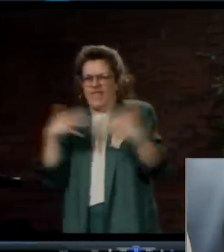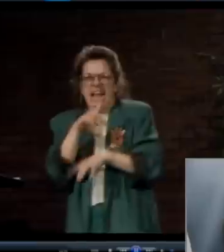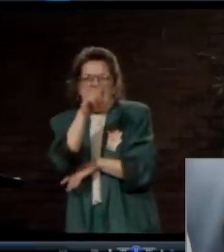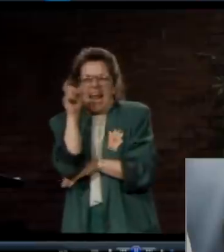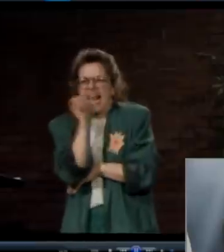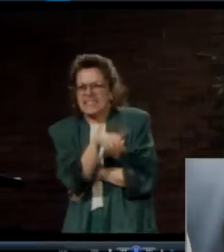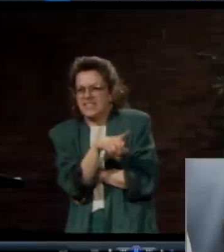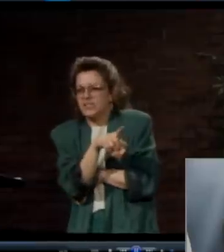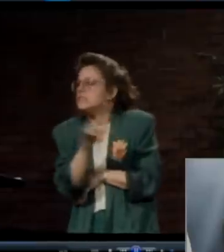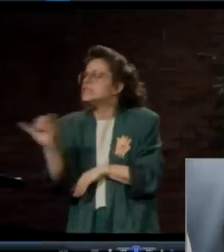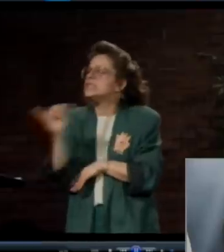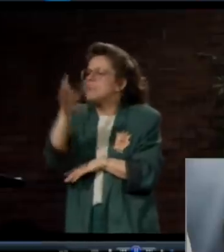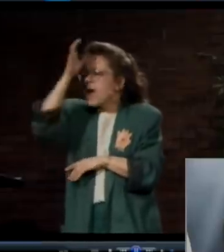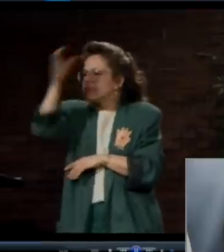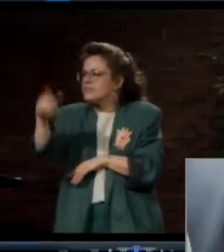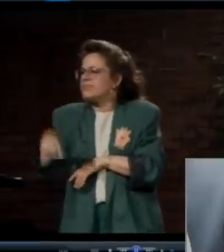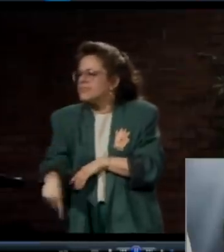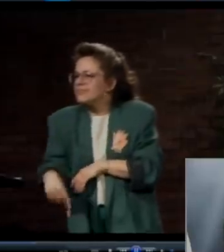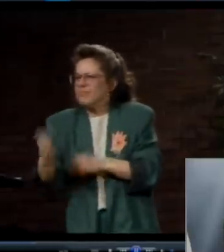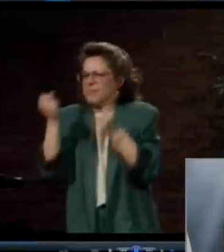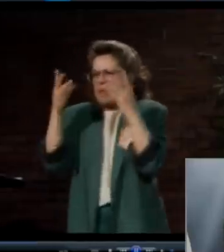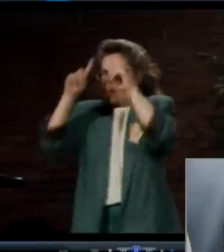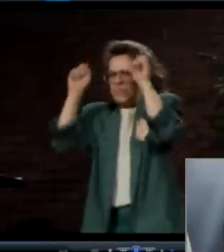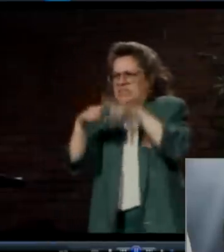maybe you have a question.